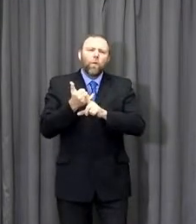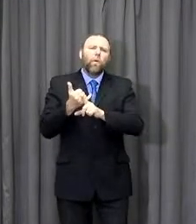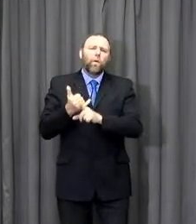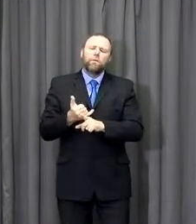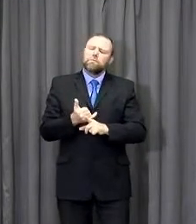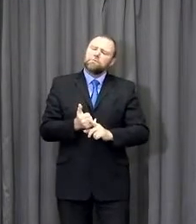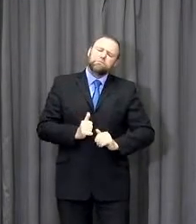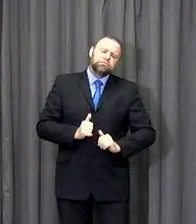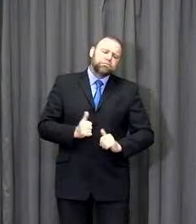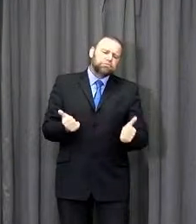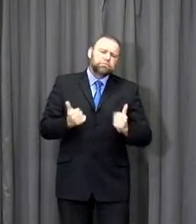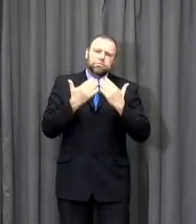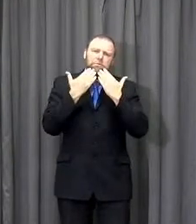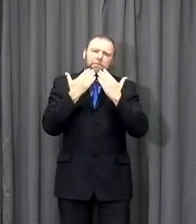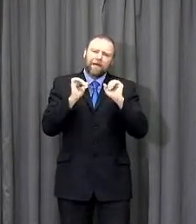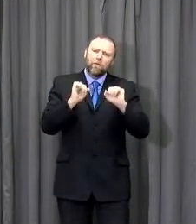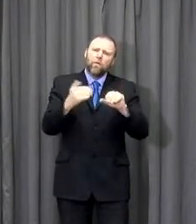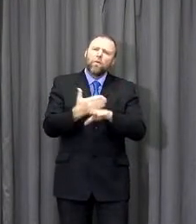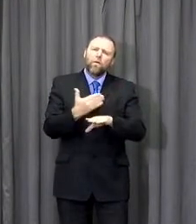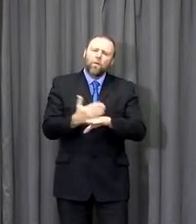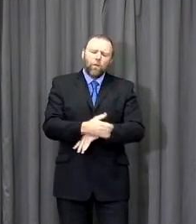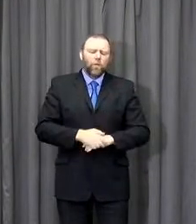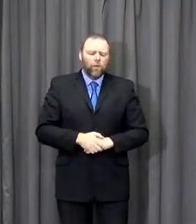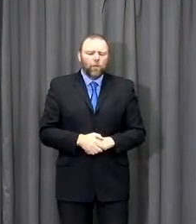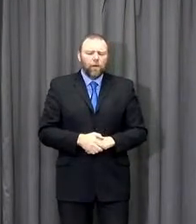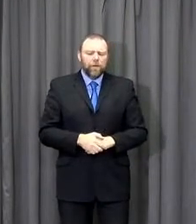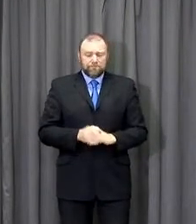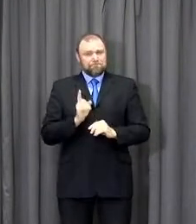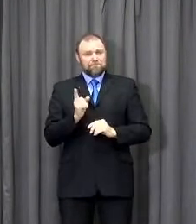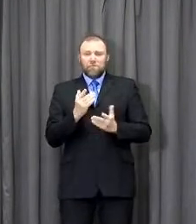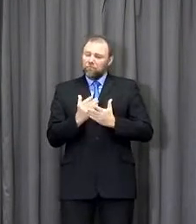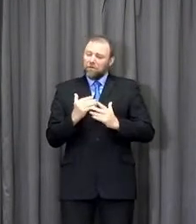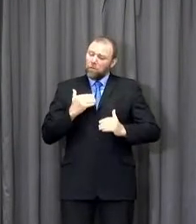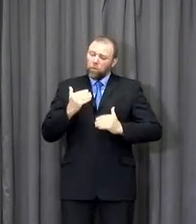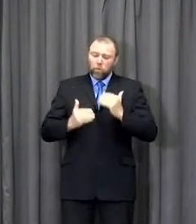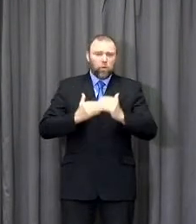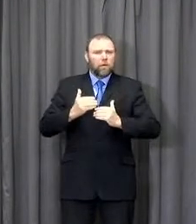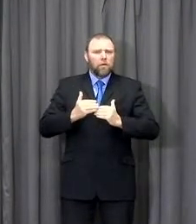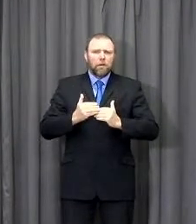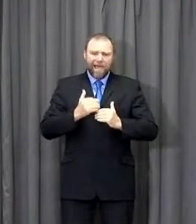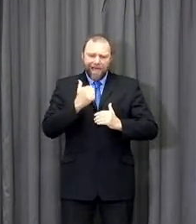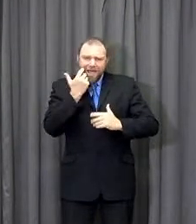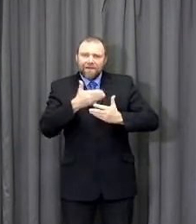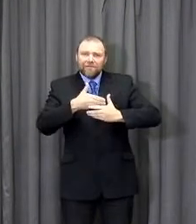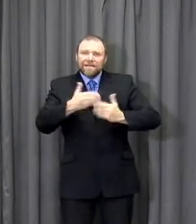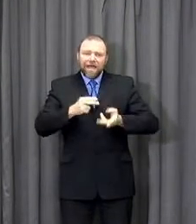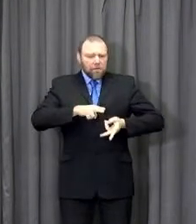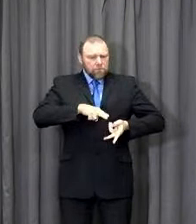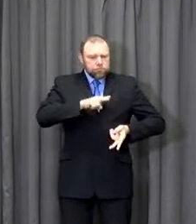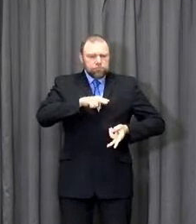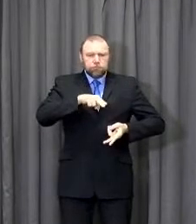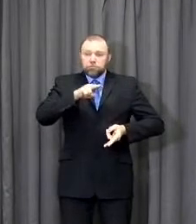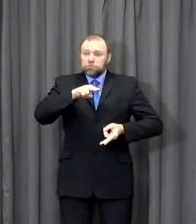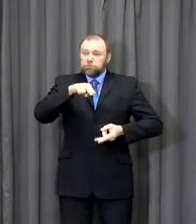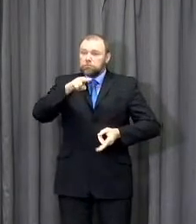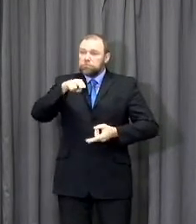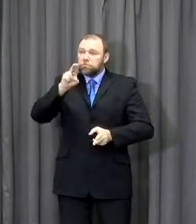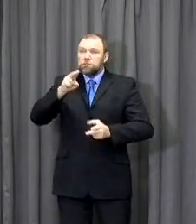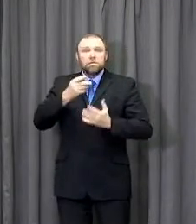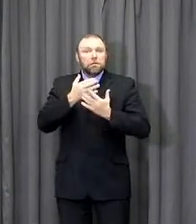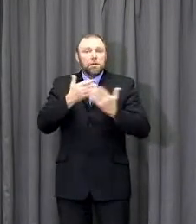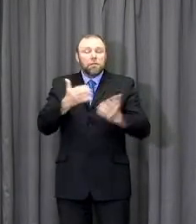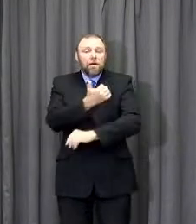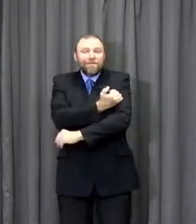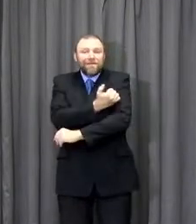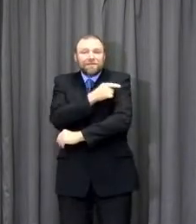you to them for their great work. It's real progress, and we are seeing day-on-day increases in the numbers vaccinated and week-on-week